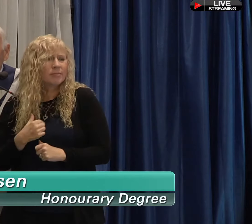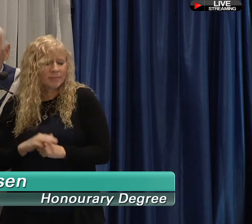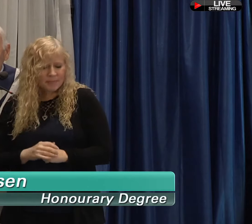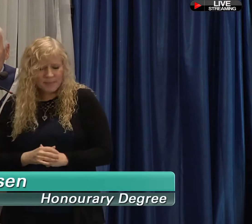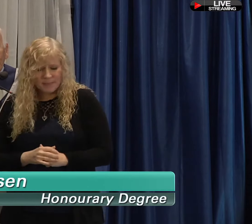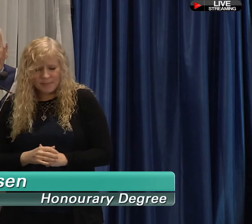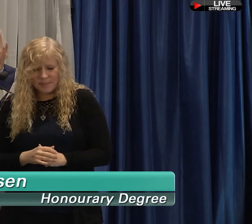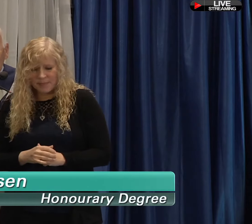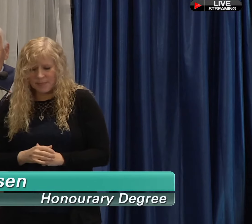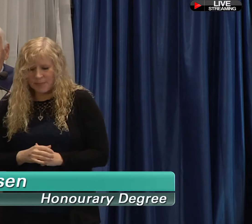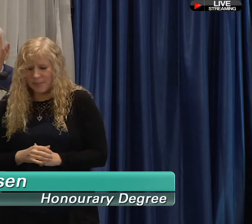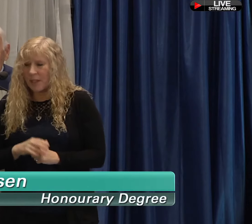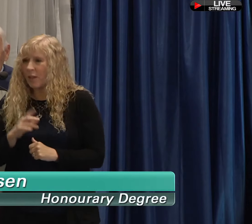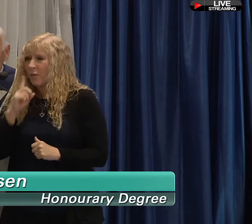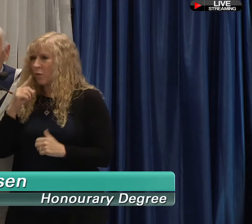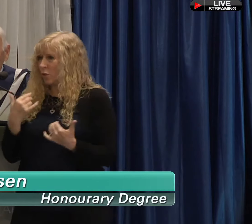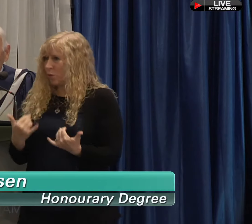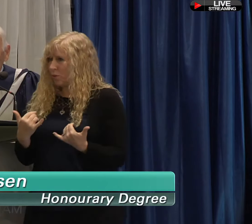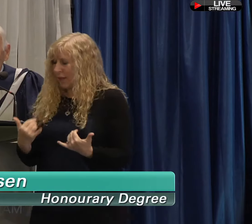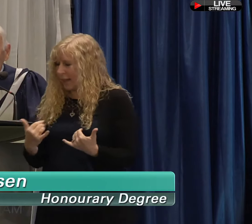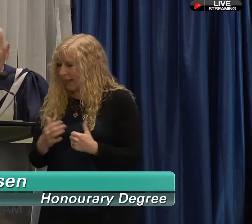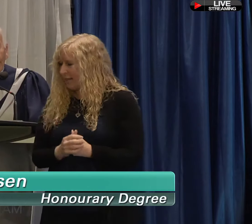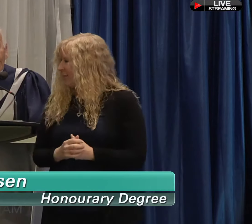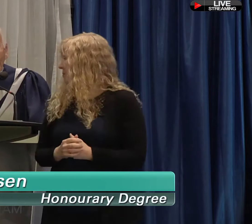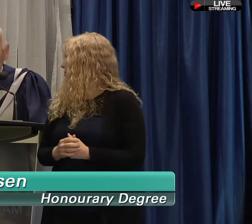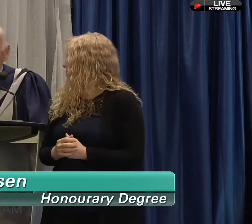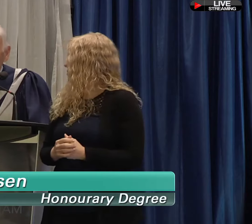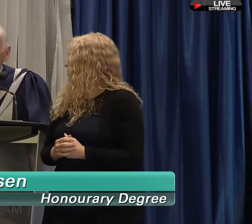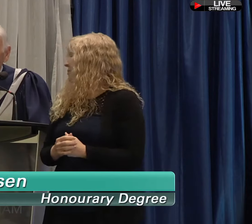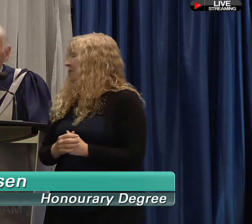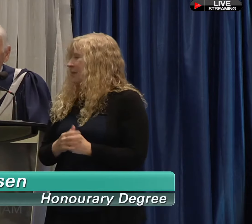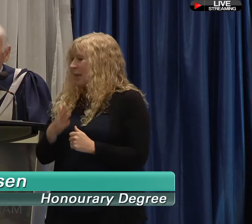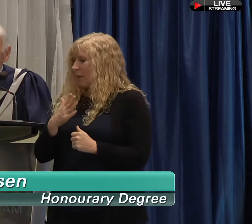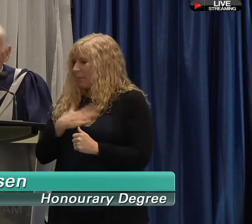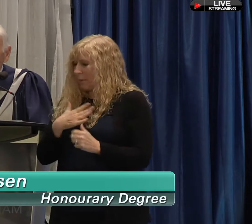And the motivation for me today is stronger than ever.